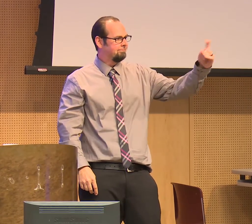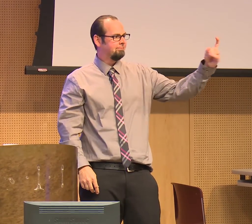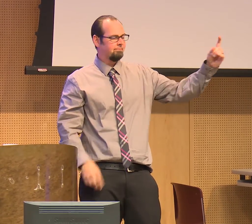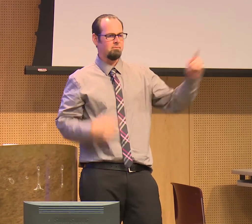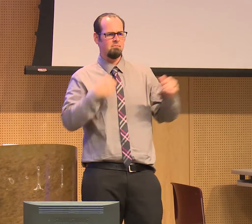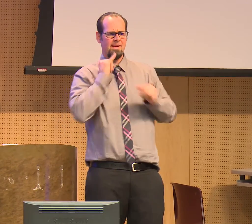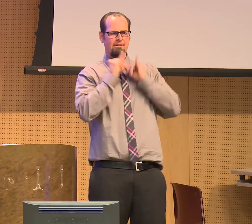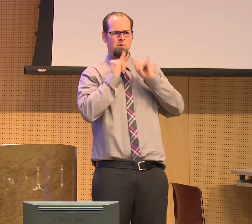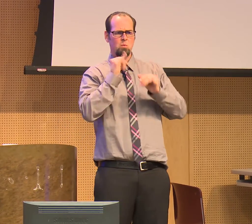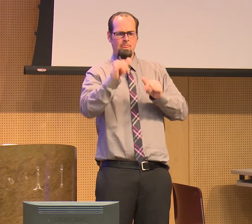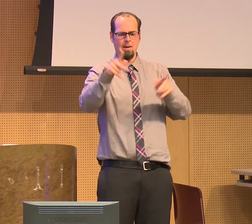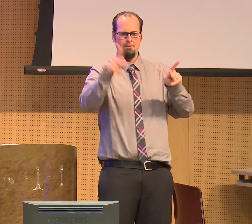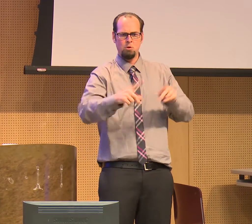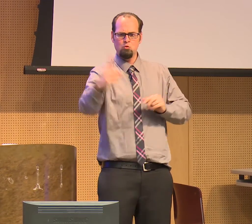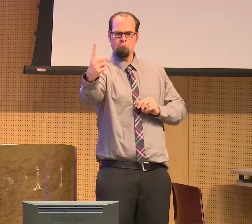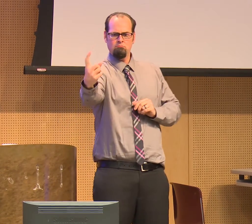I was waiting for the interviewer.